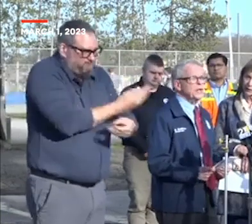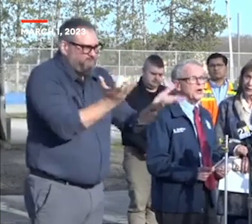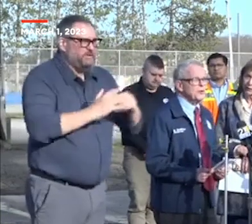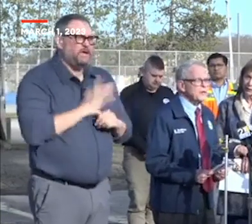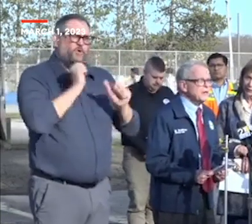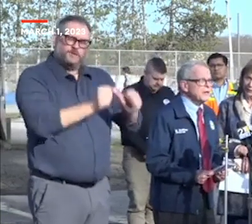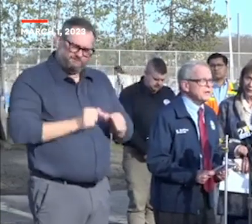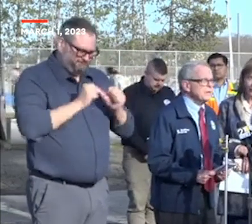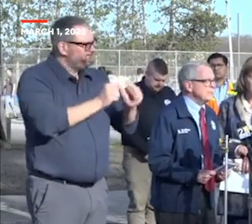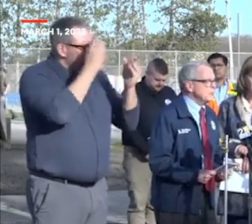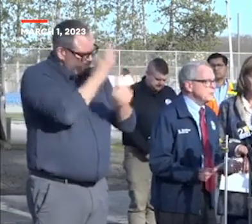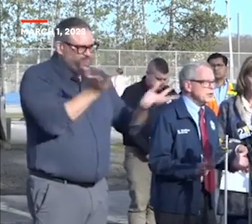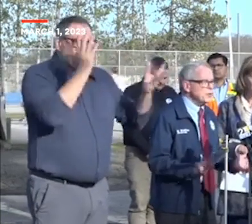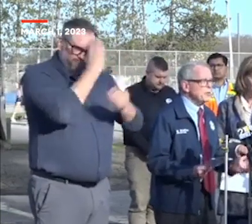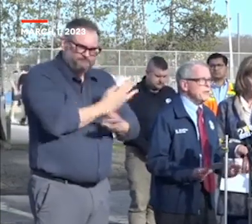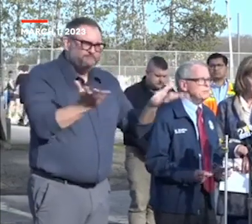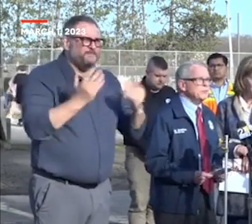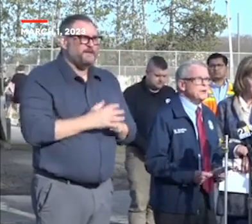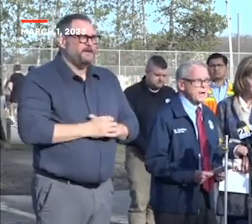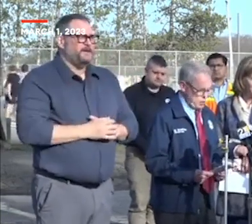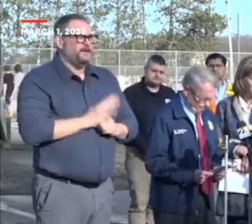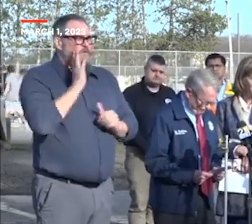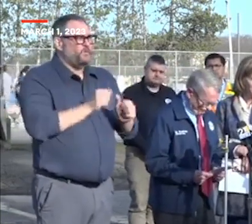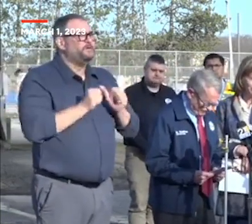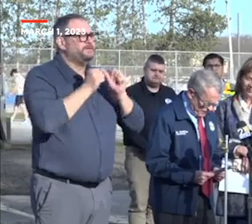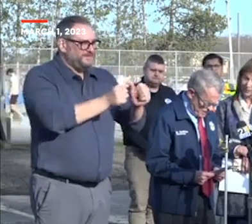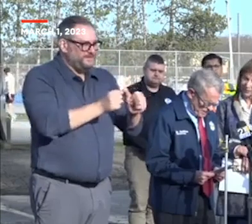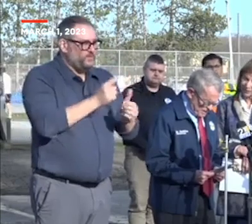what we know, and we will tell you what we do not know.